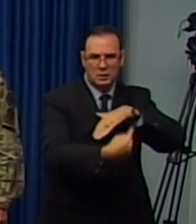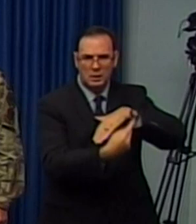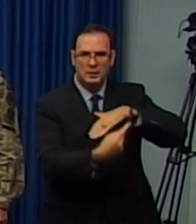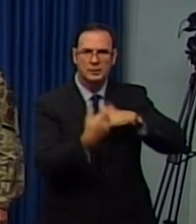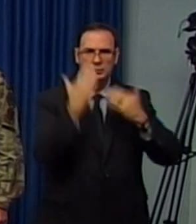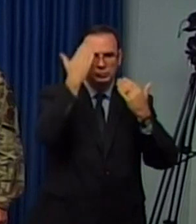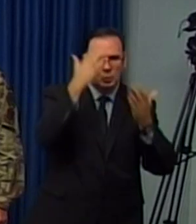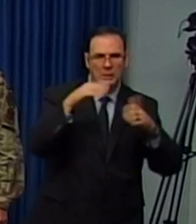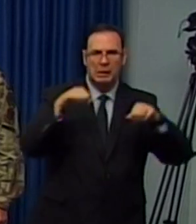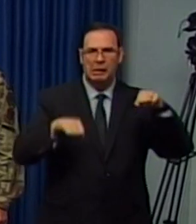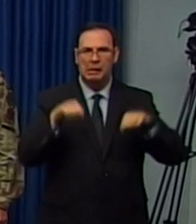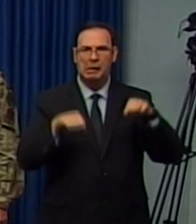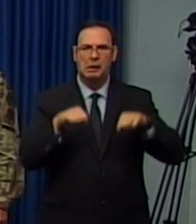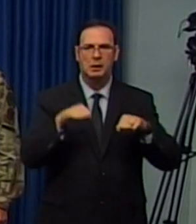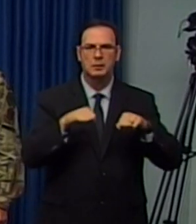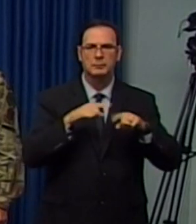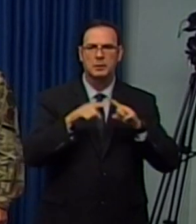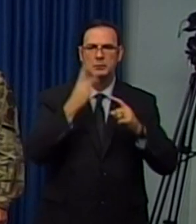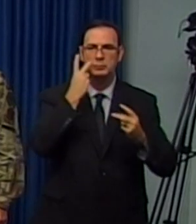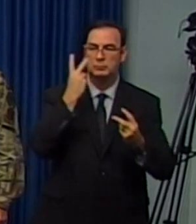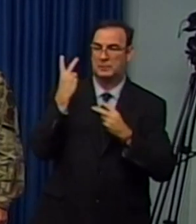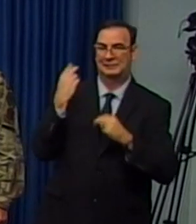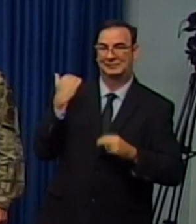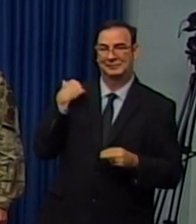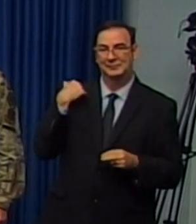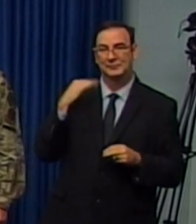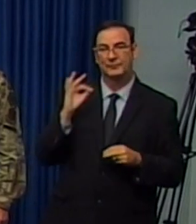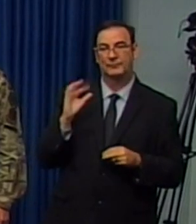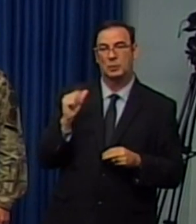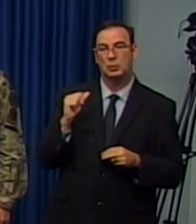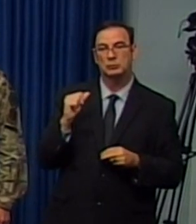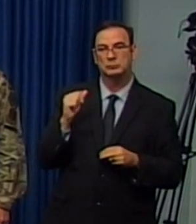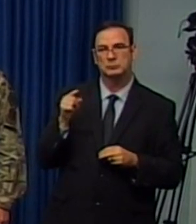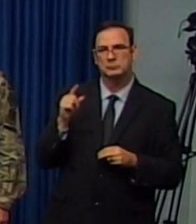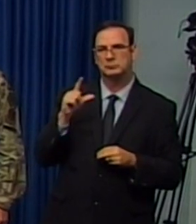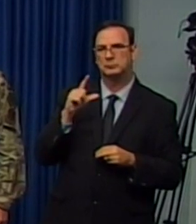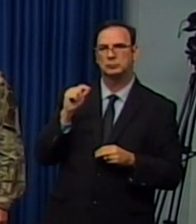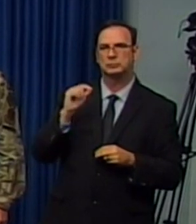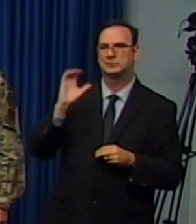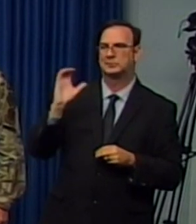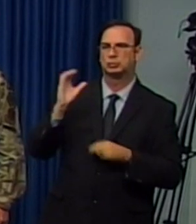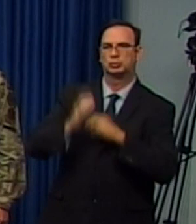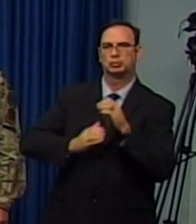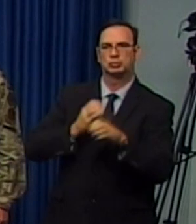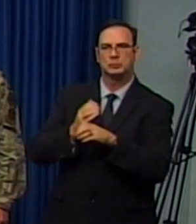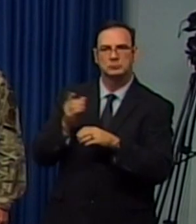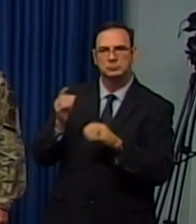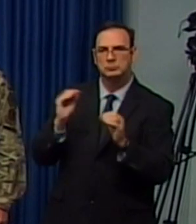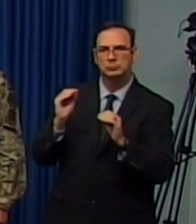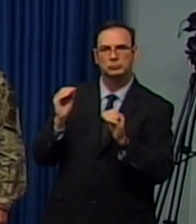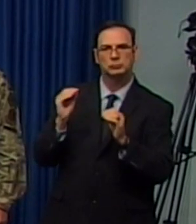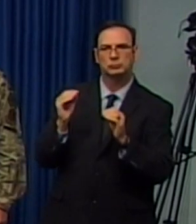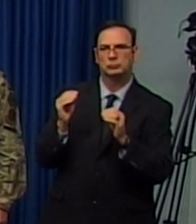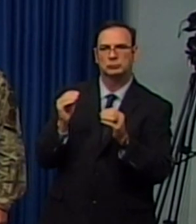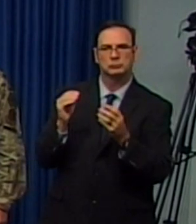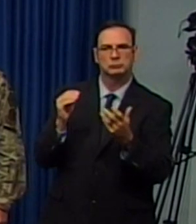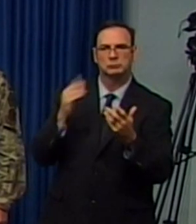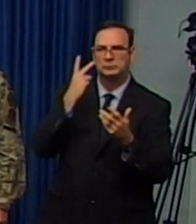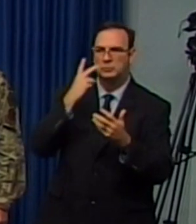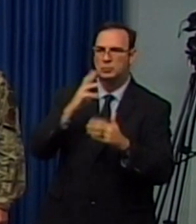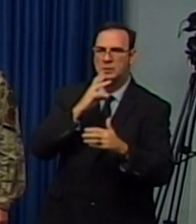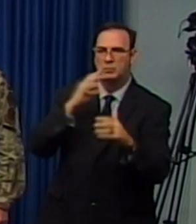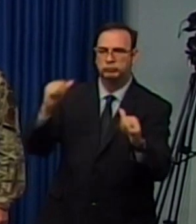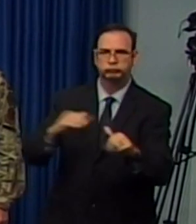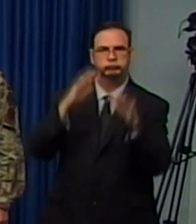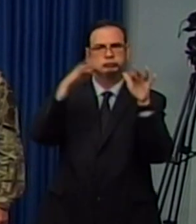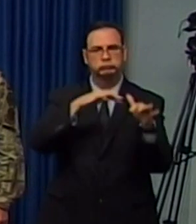major hurricanes in Florida in the beginning part of the 20th century. They didn't have any warning about anything. You just all of a sudden see, you know, clouds